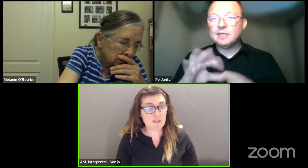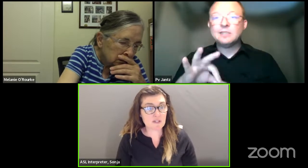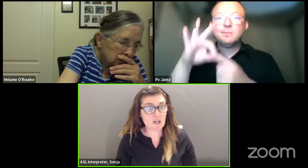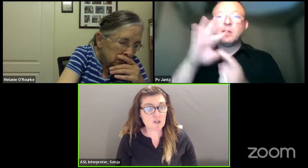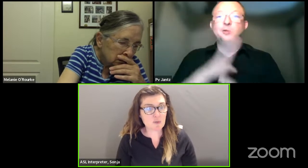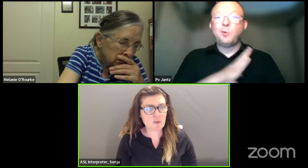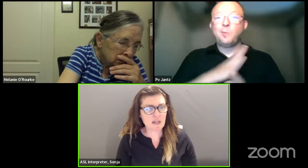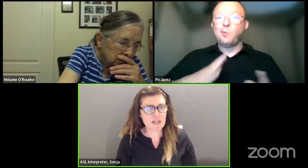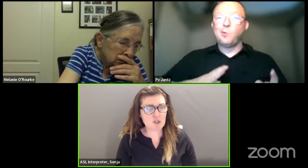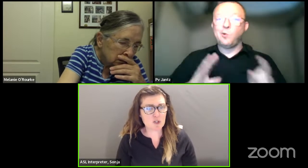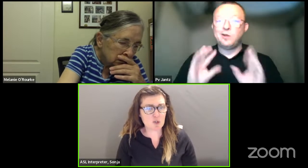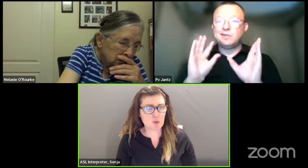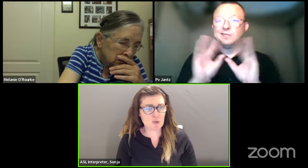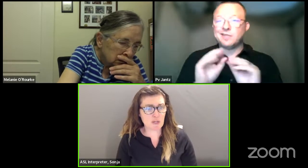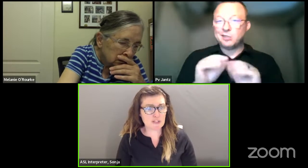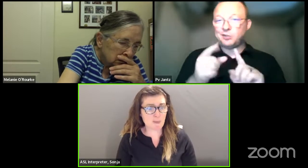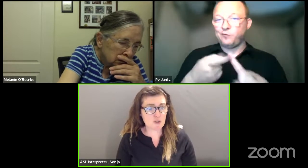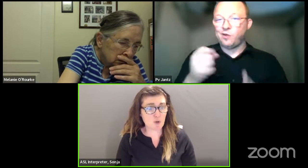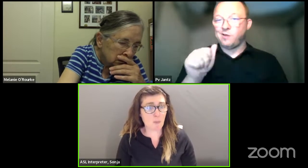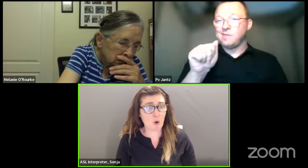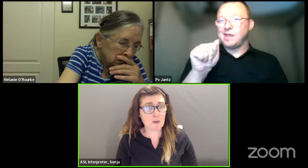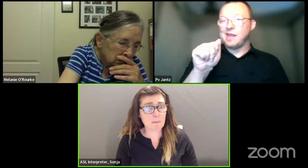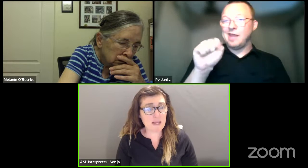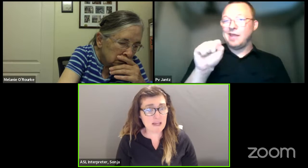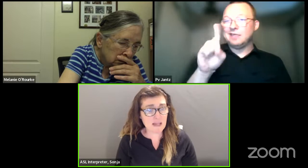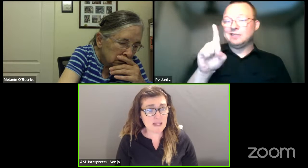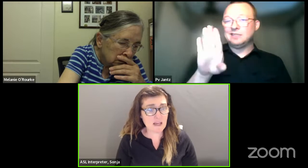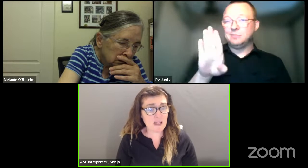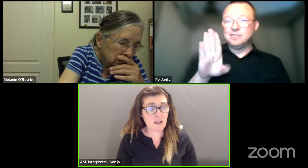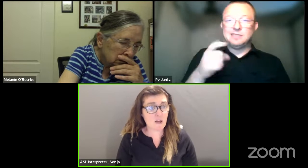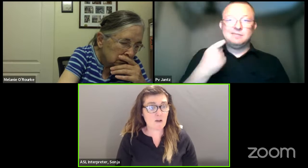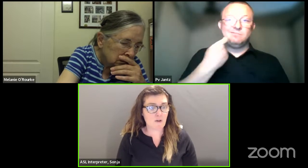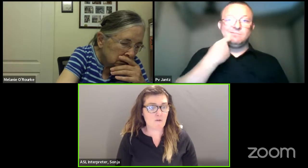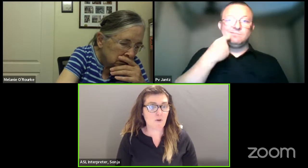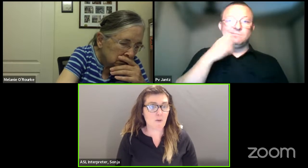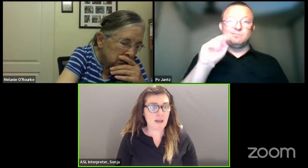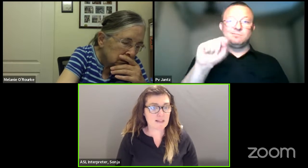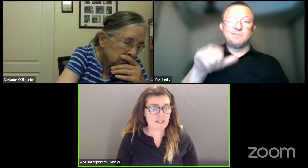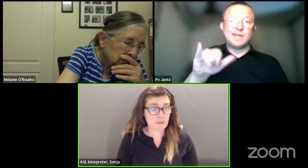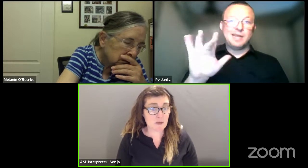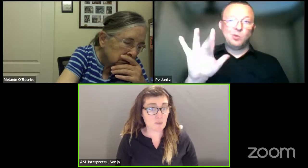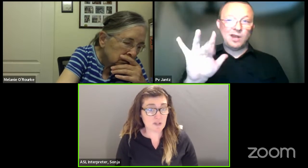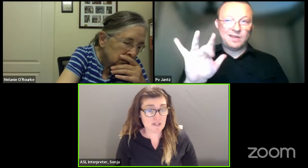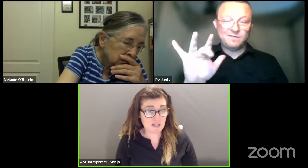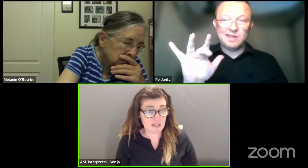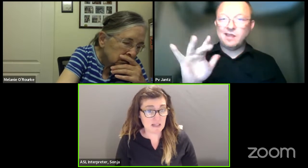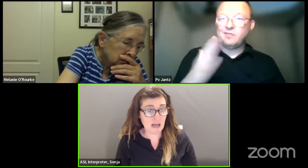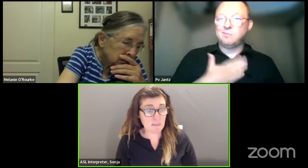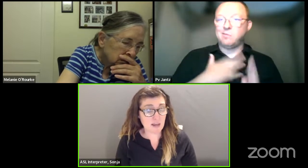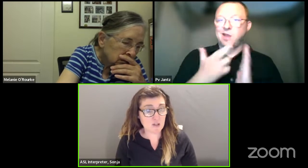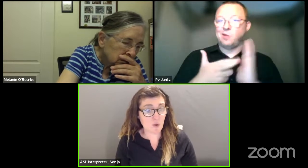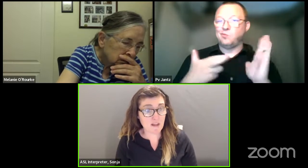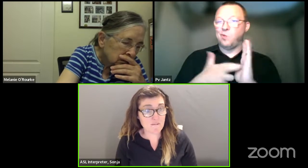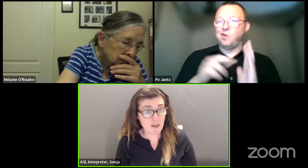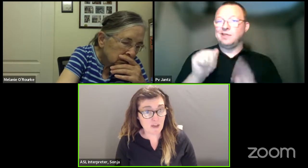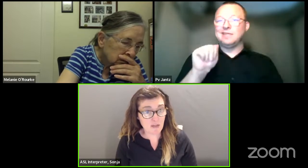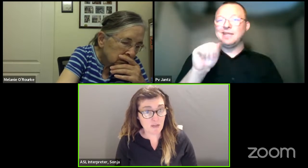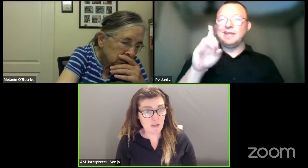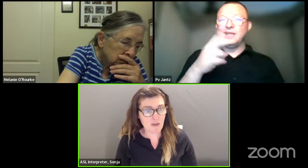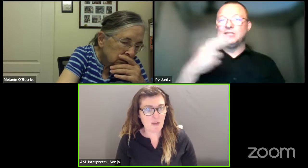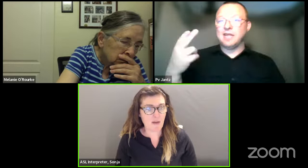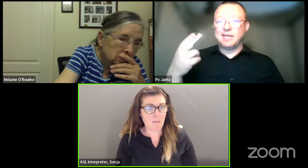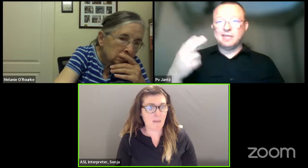do with the discussion related to a special board meeting from ASDB recently on May